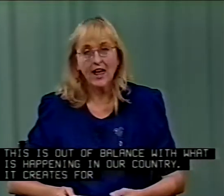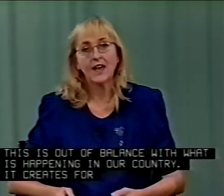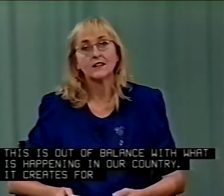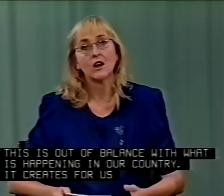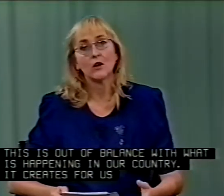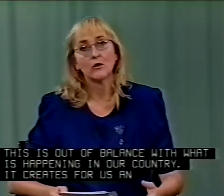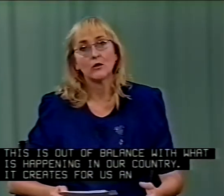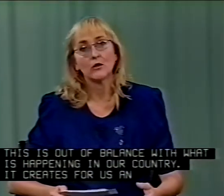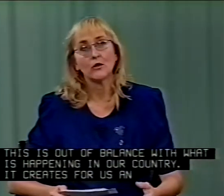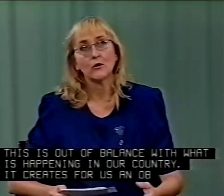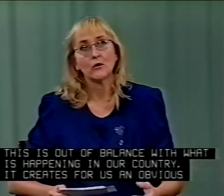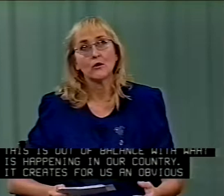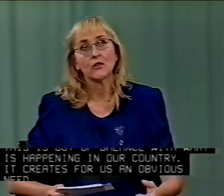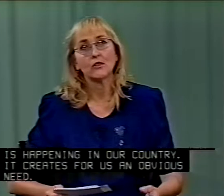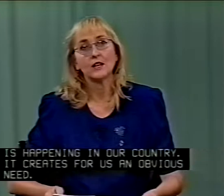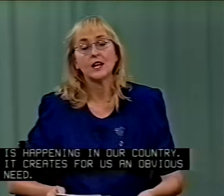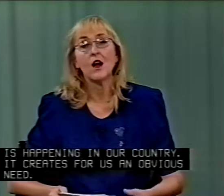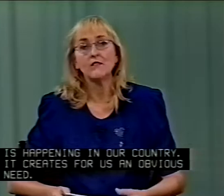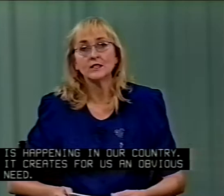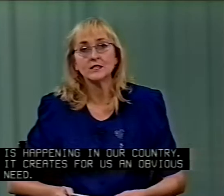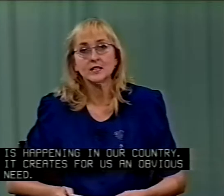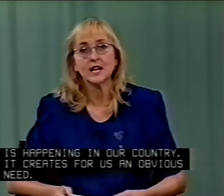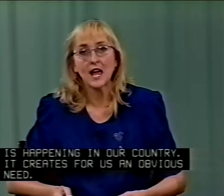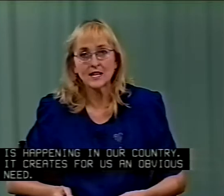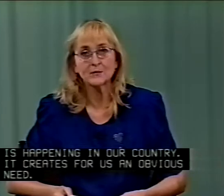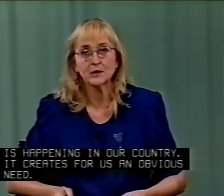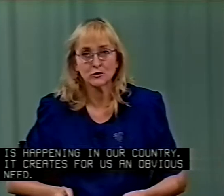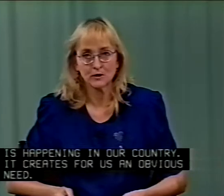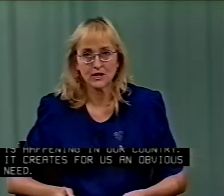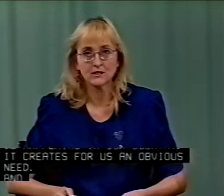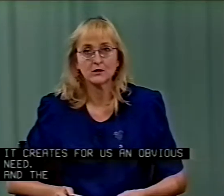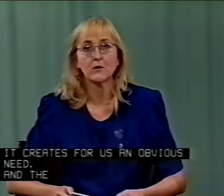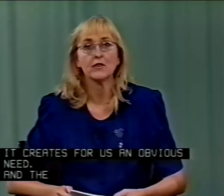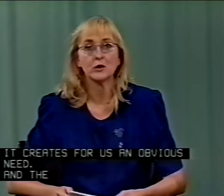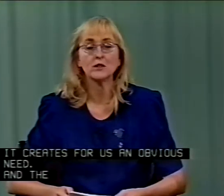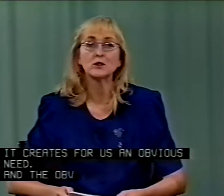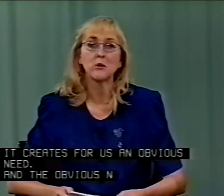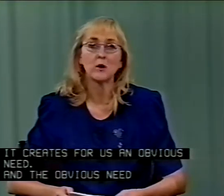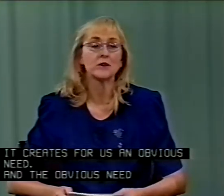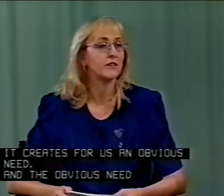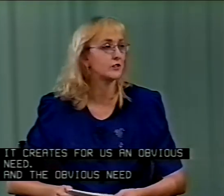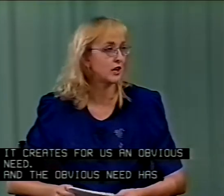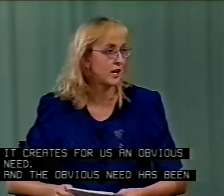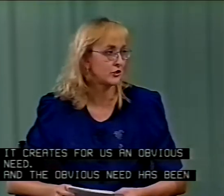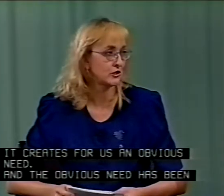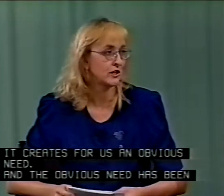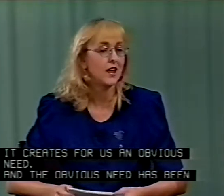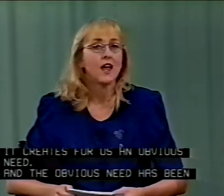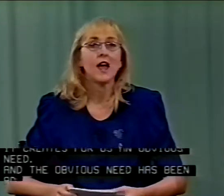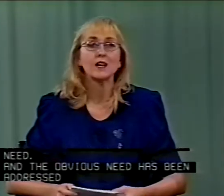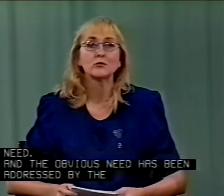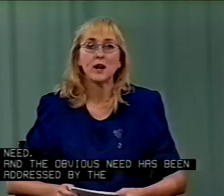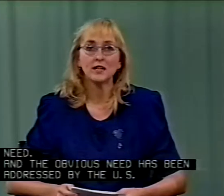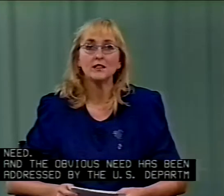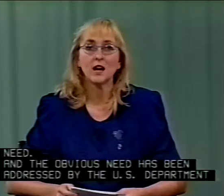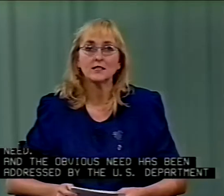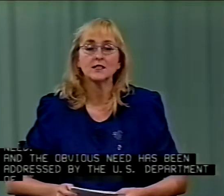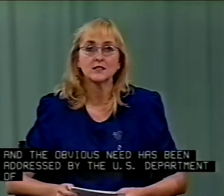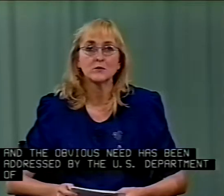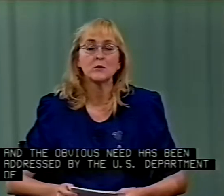and the obvious need has been addressed by the U.S. Department of Education as recognizing this to be one of